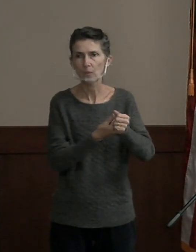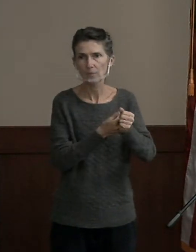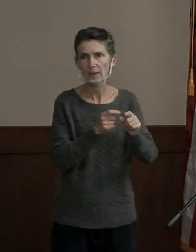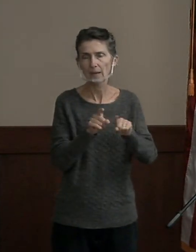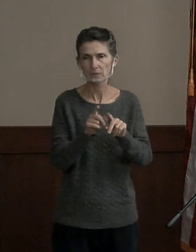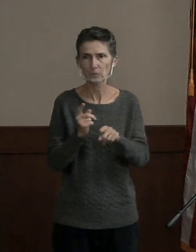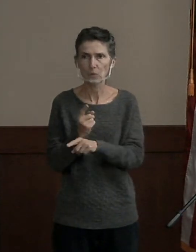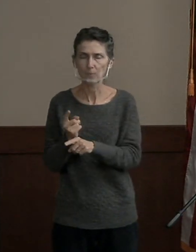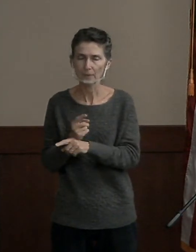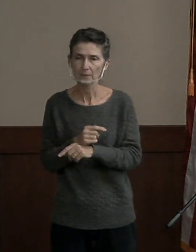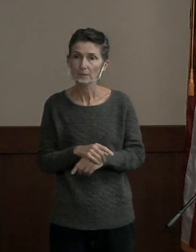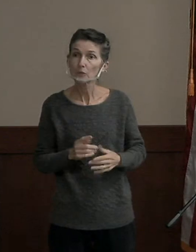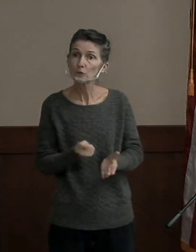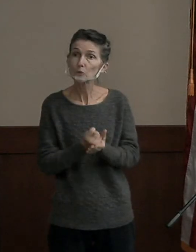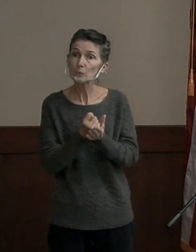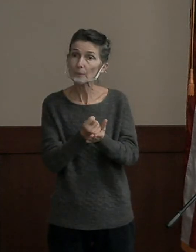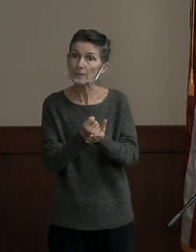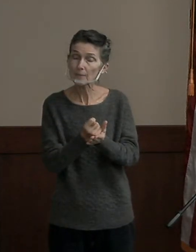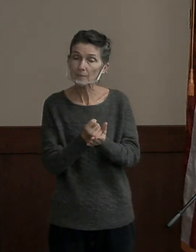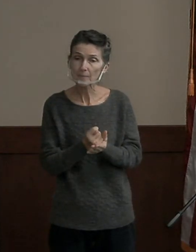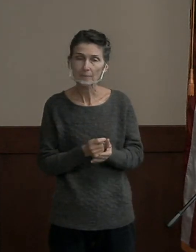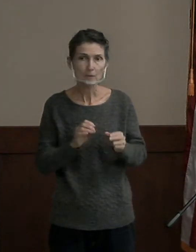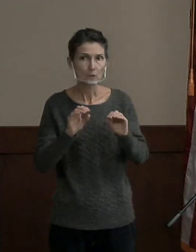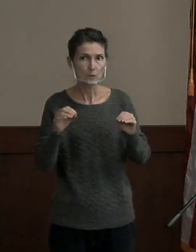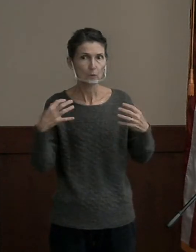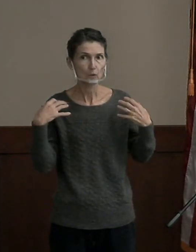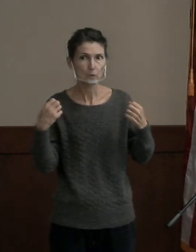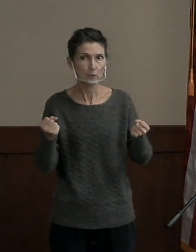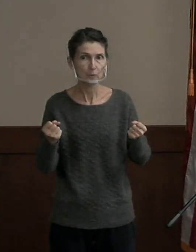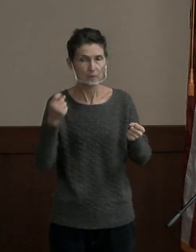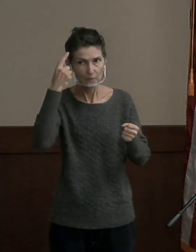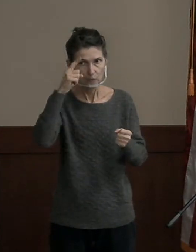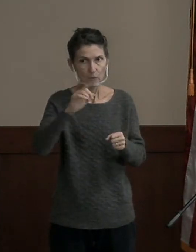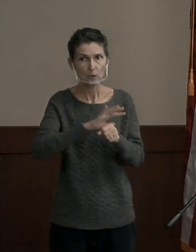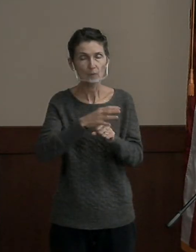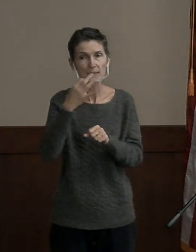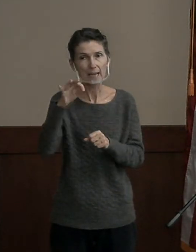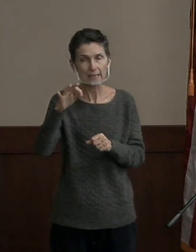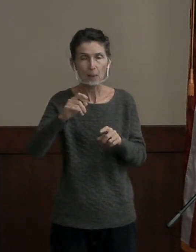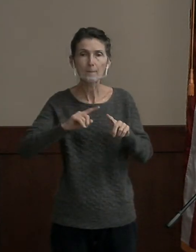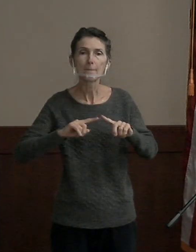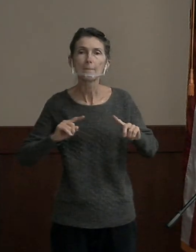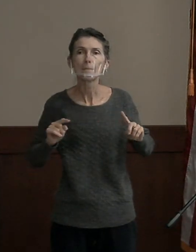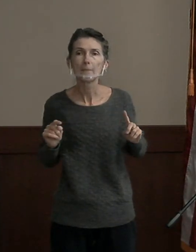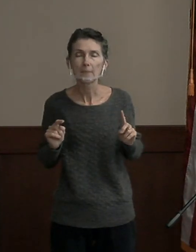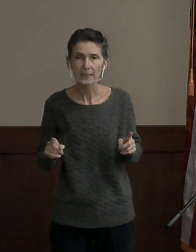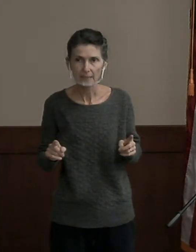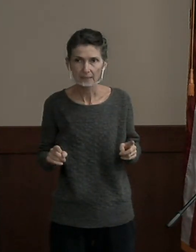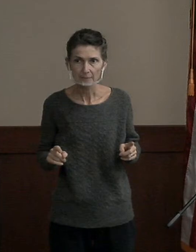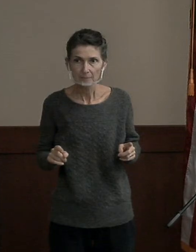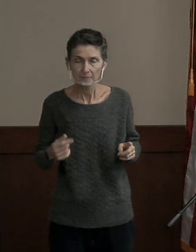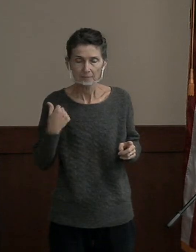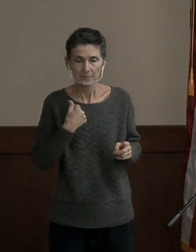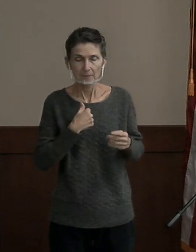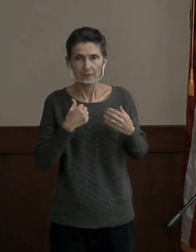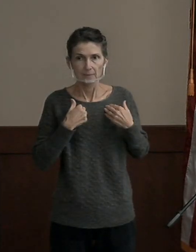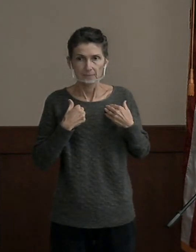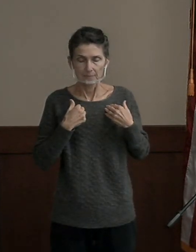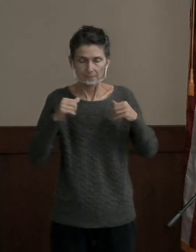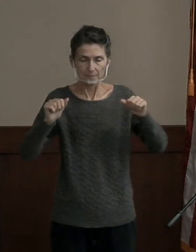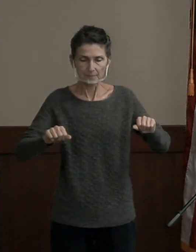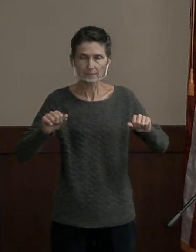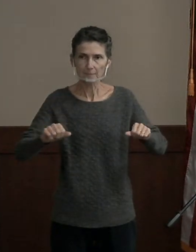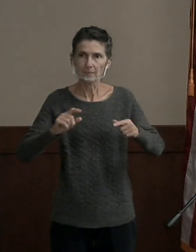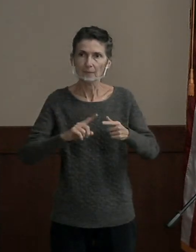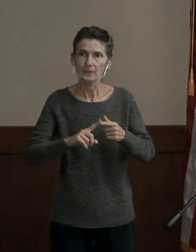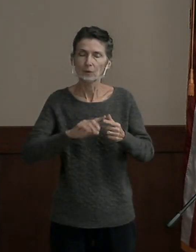appropriate. Treatments. There is no cure for COVID-19, but we are having the ability to provide all